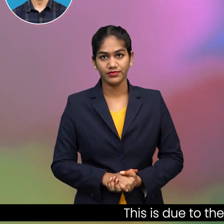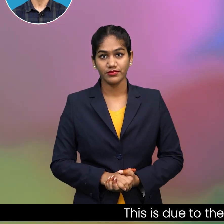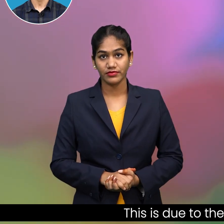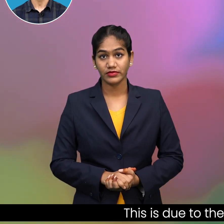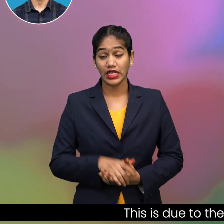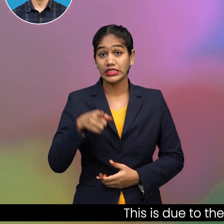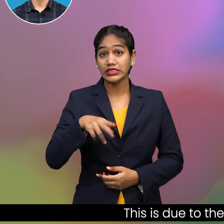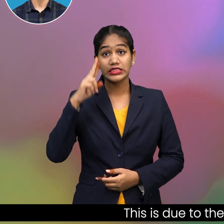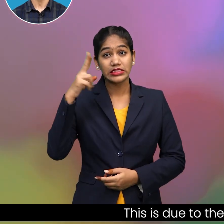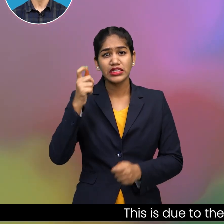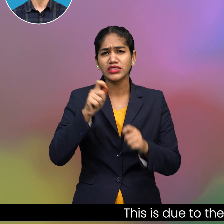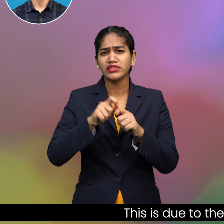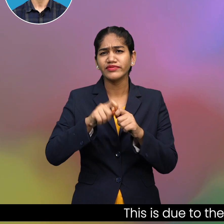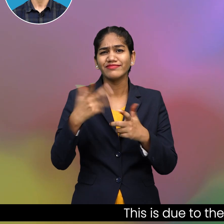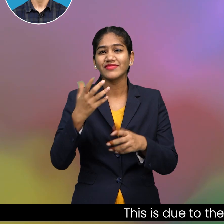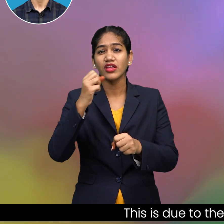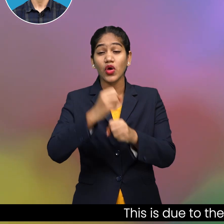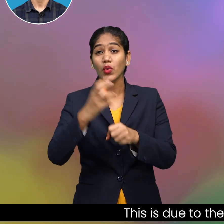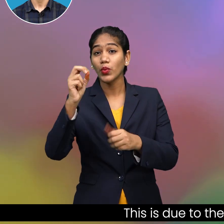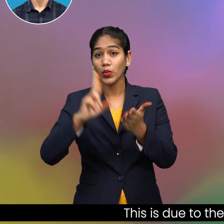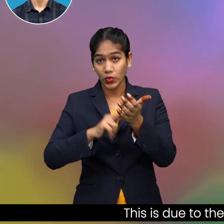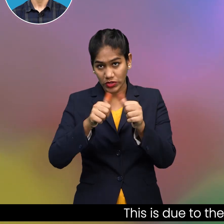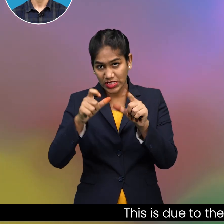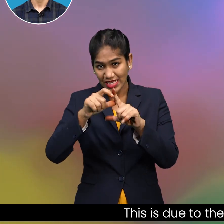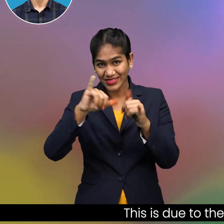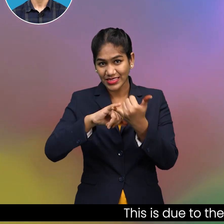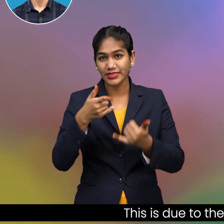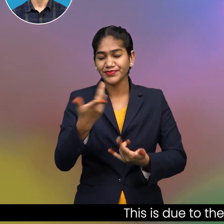This is due to the functioning of gonads,